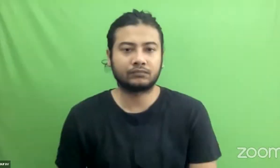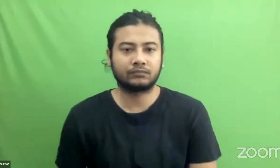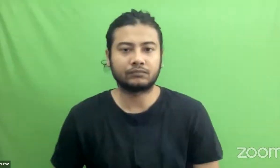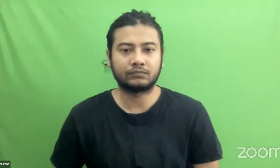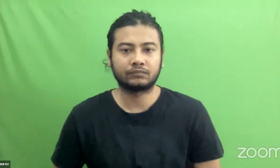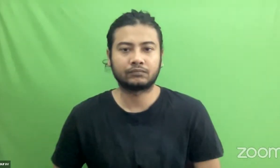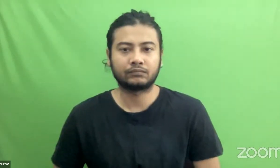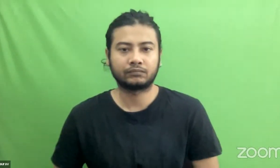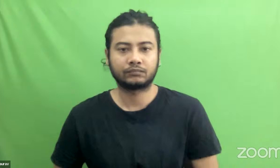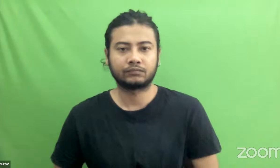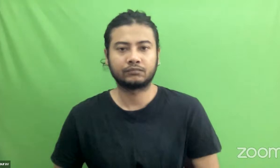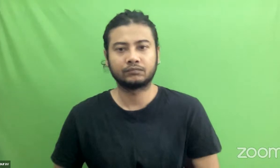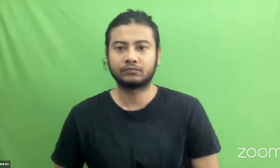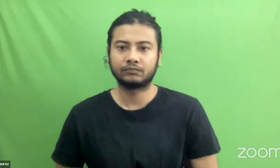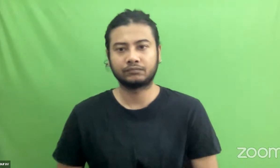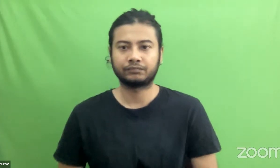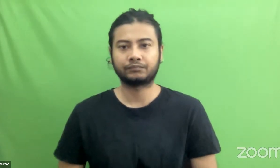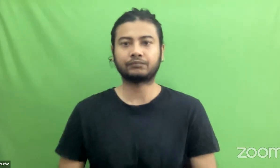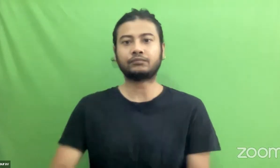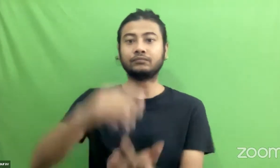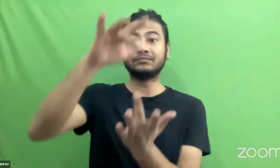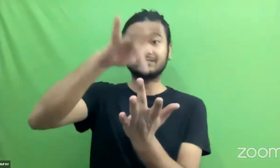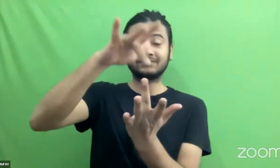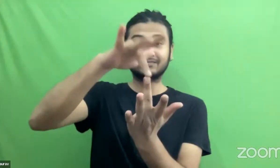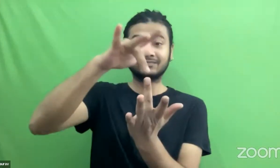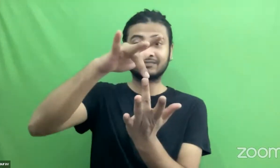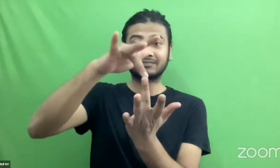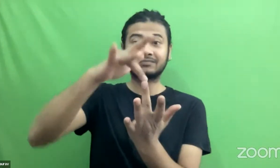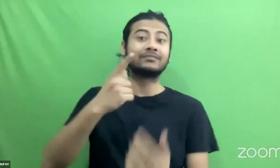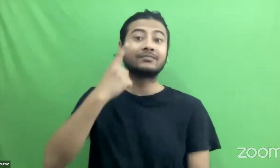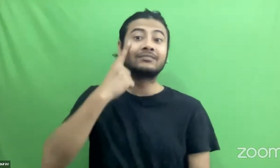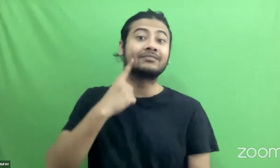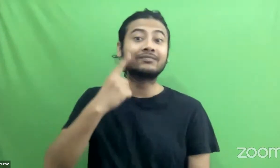So the center one in yellow dress is Chaitanya Mahaprabhu.